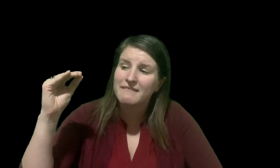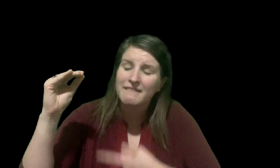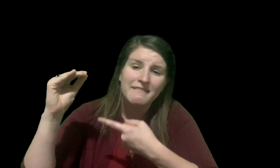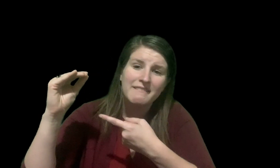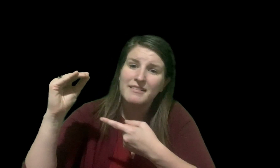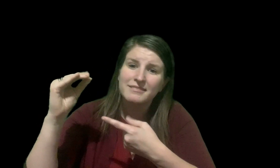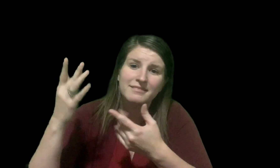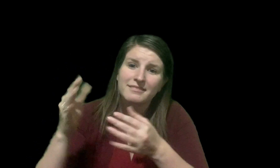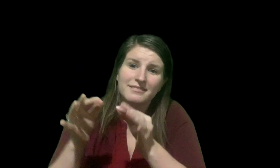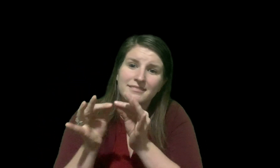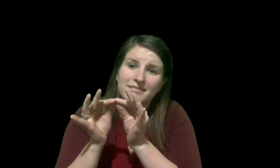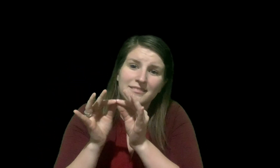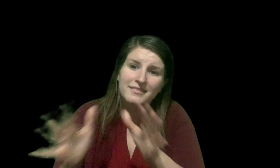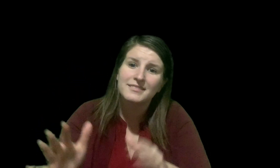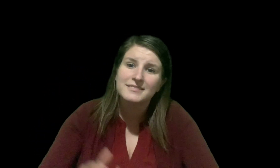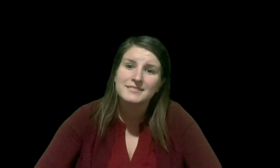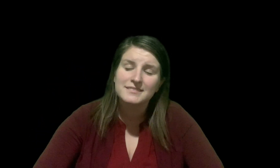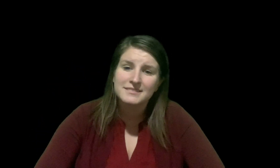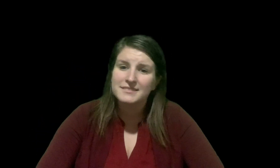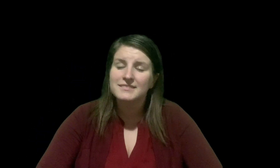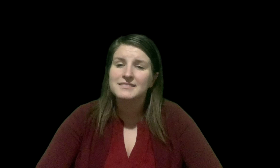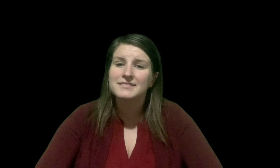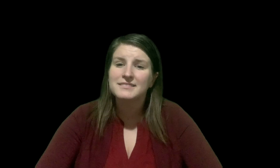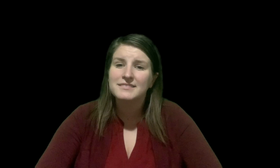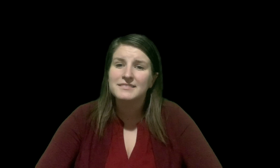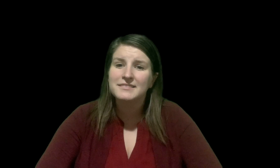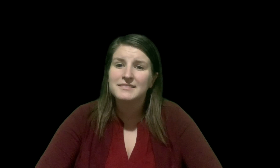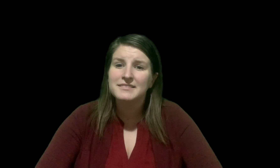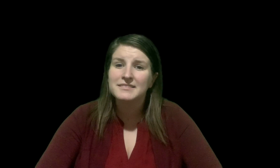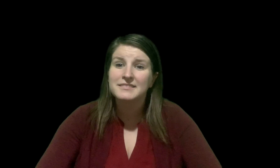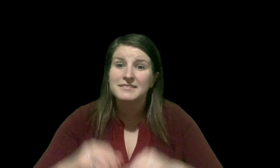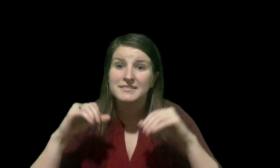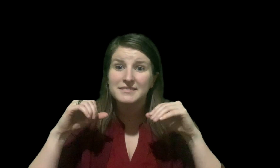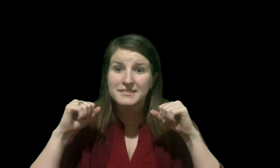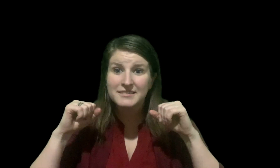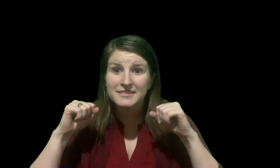We don't hear speech, so it's worthless to us.